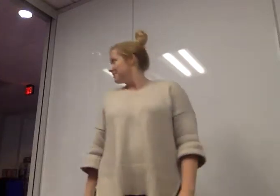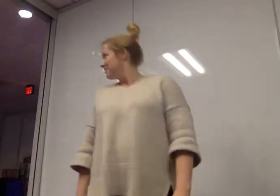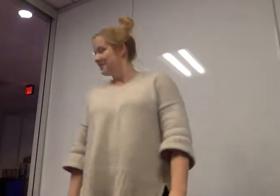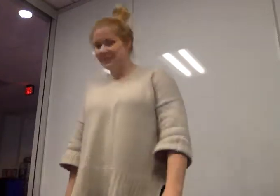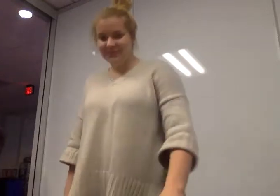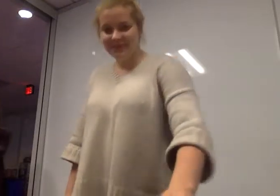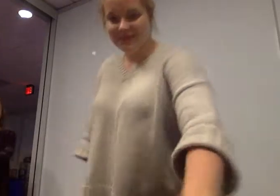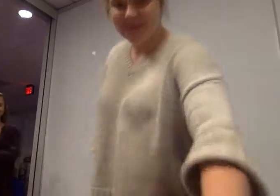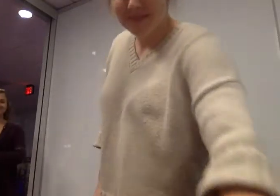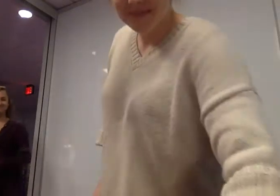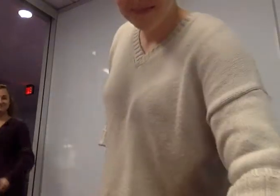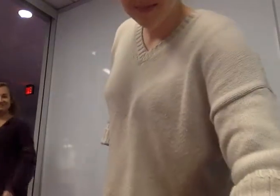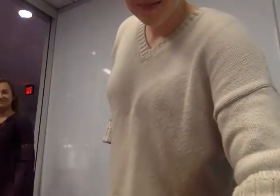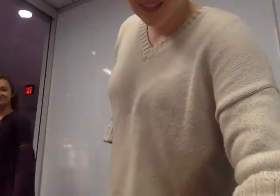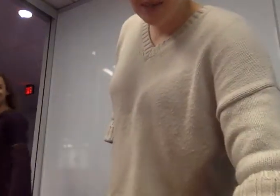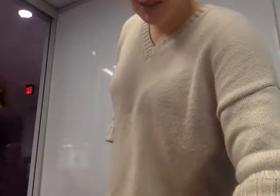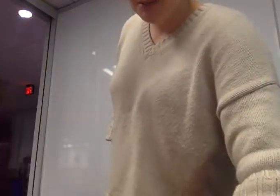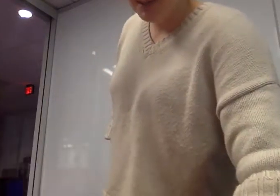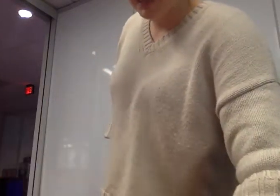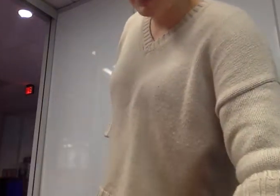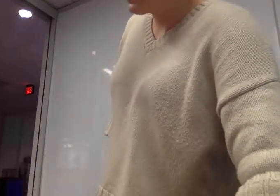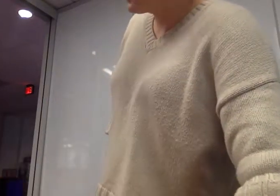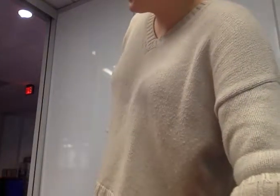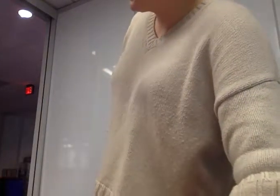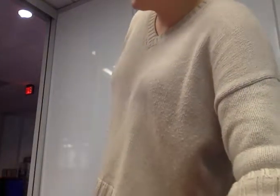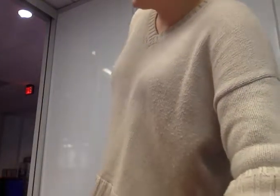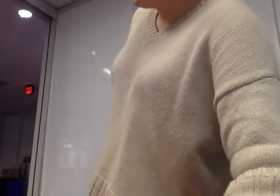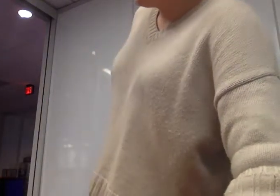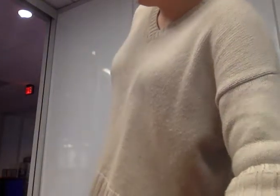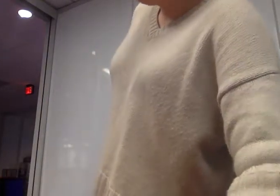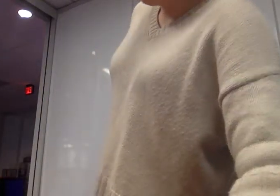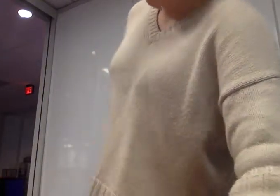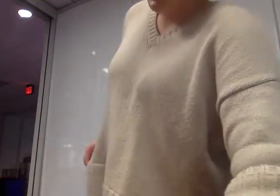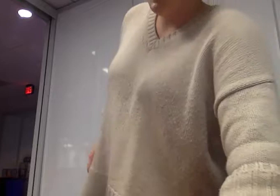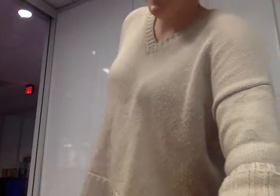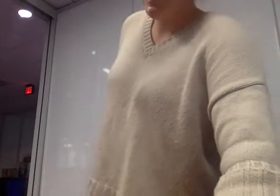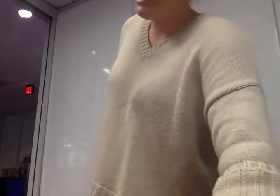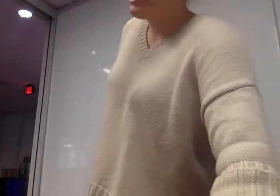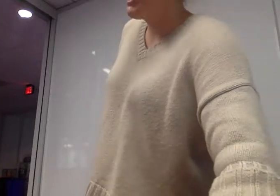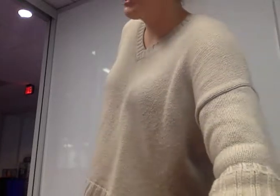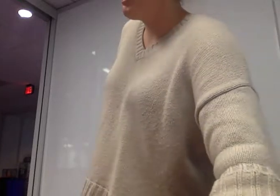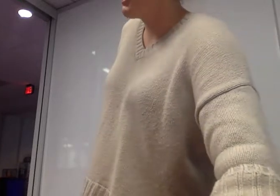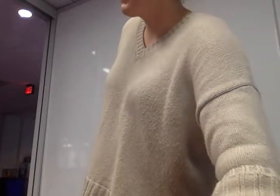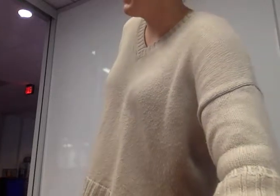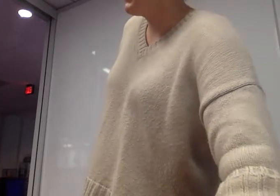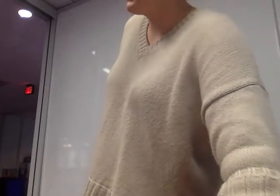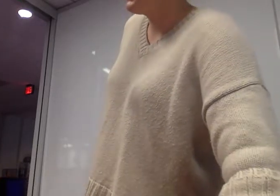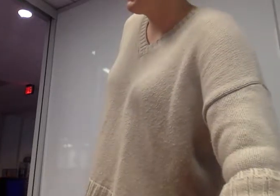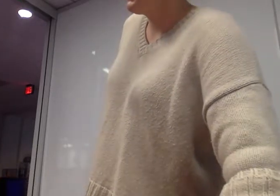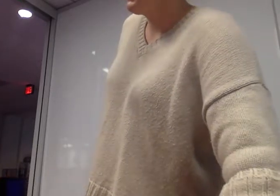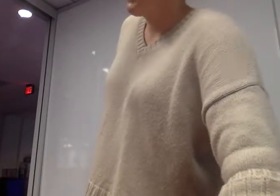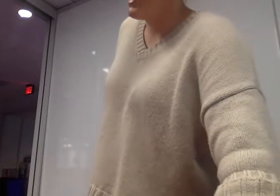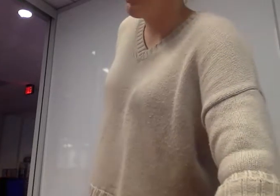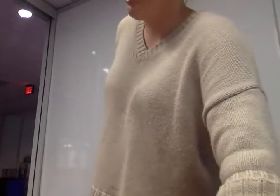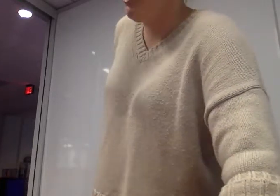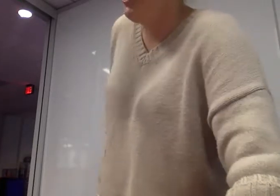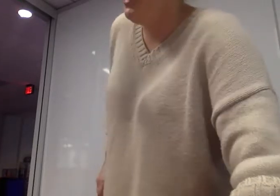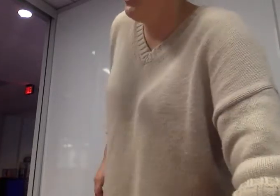ourselves up, we make ourselves small. We don't want to bump it. See? Okay. Are you just going to watch me? Yes. Nice bra.